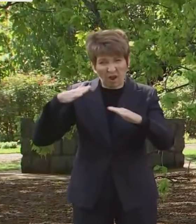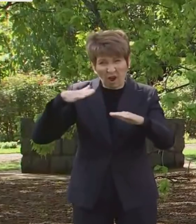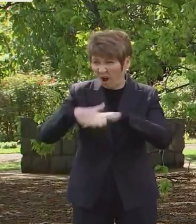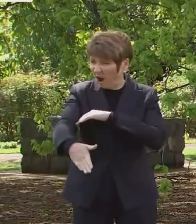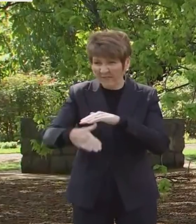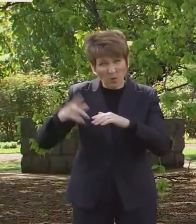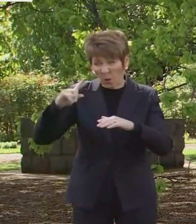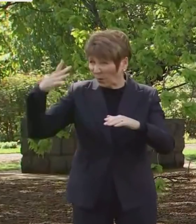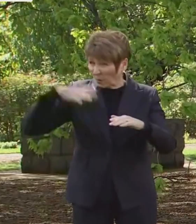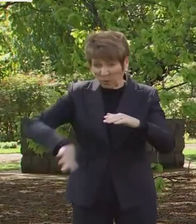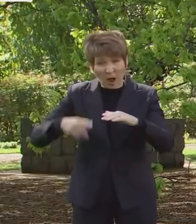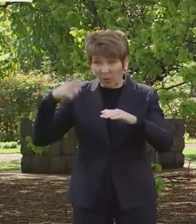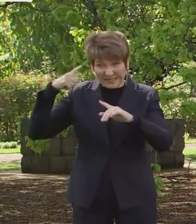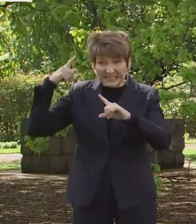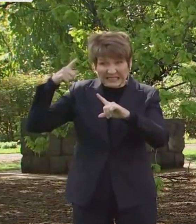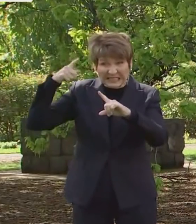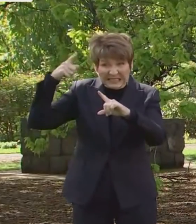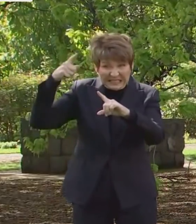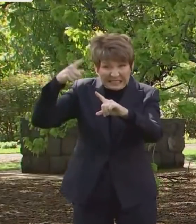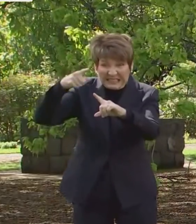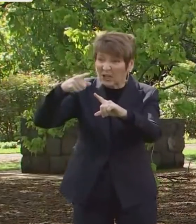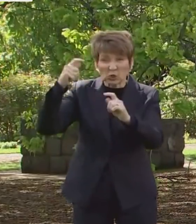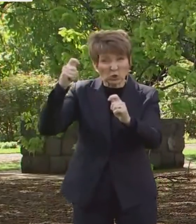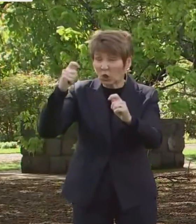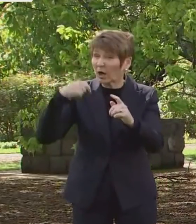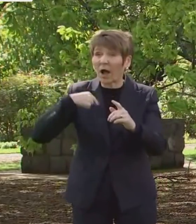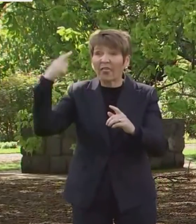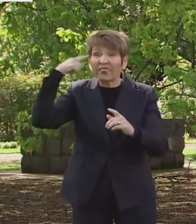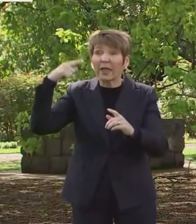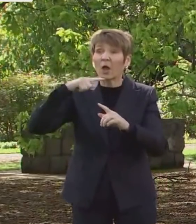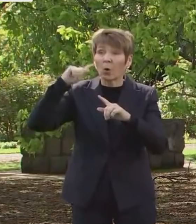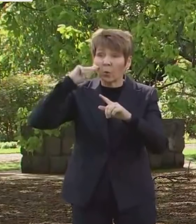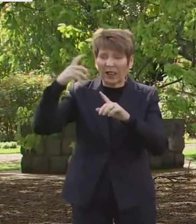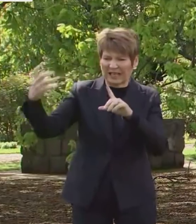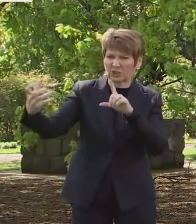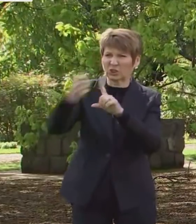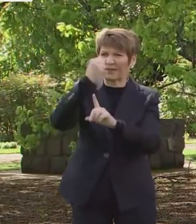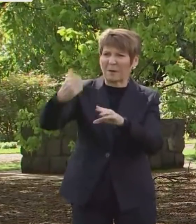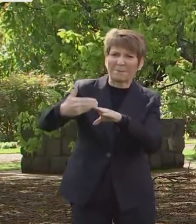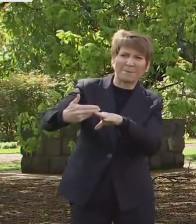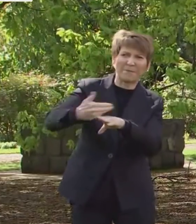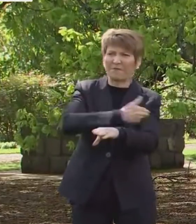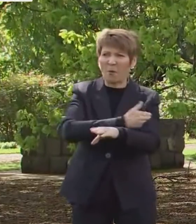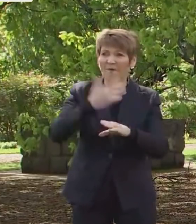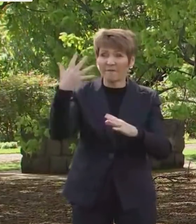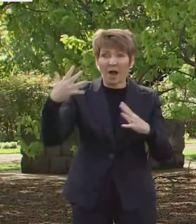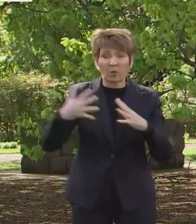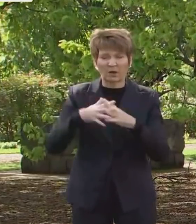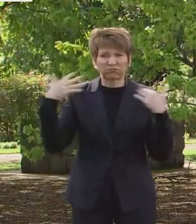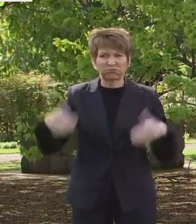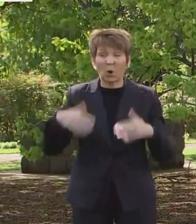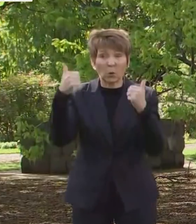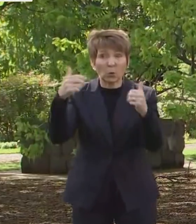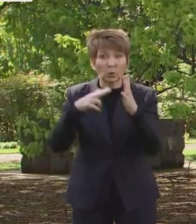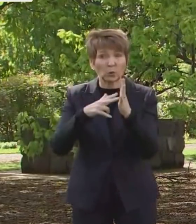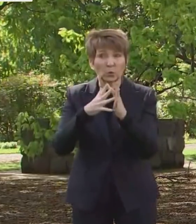373,576 doses to go, and on the current trajectory we'll get there a little bit early, so that's good news. In terms of